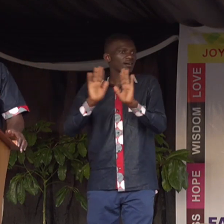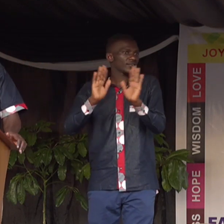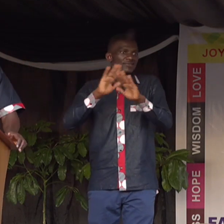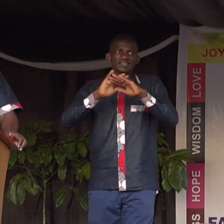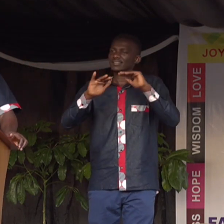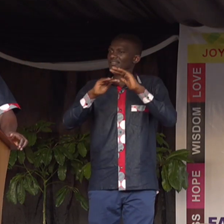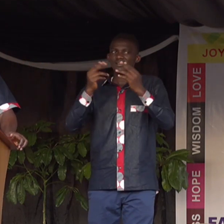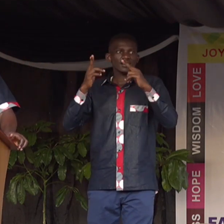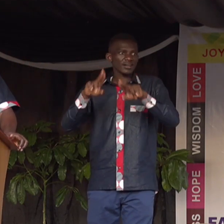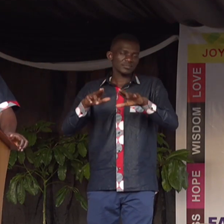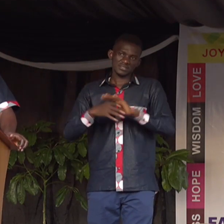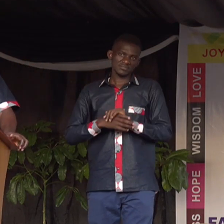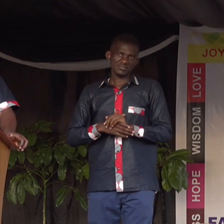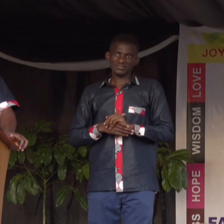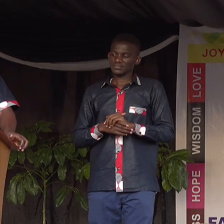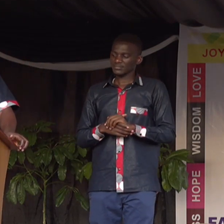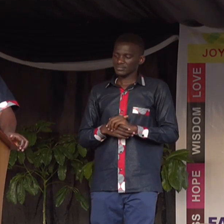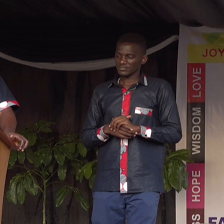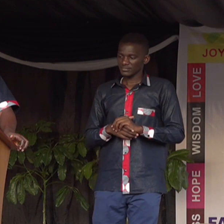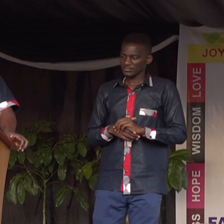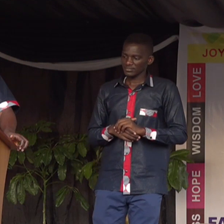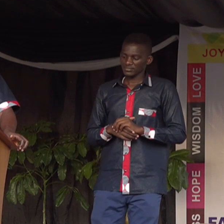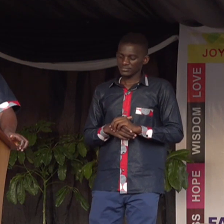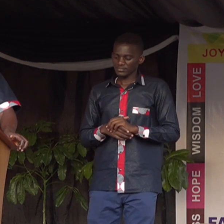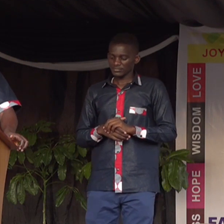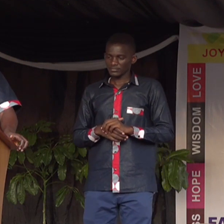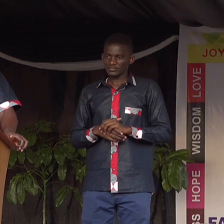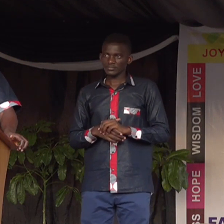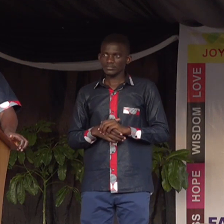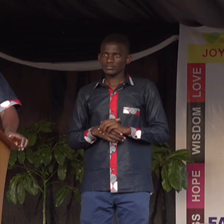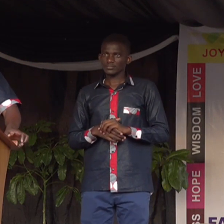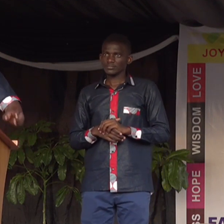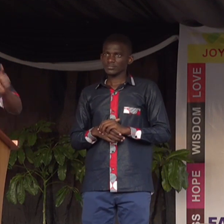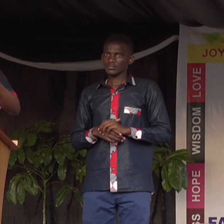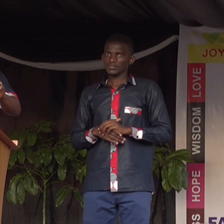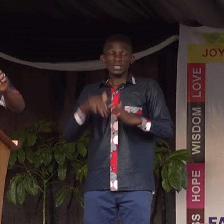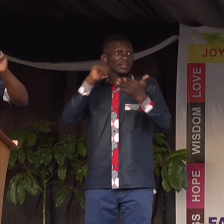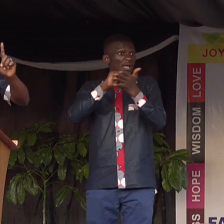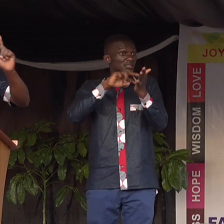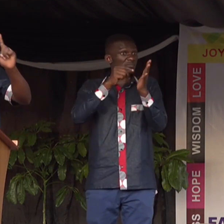waffe. Abusing one another, I just hope to you, such things never happen in our home. And that does not mean that we don't